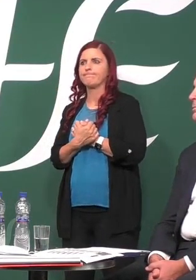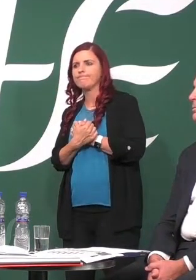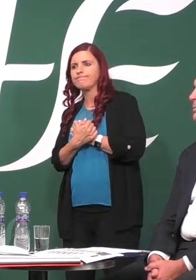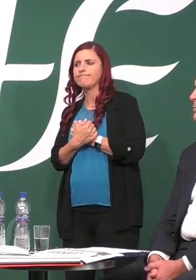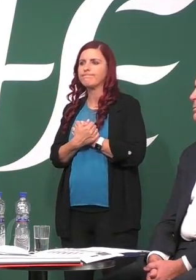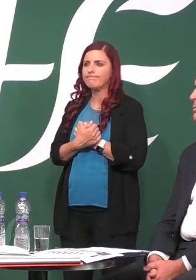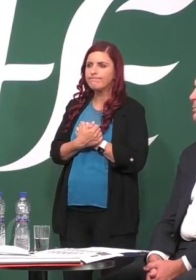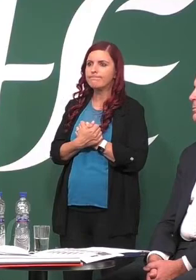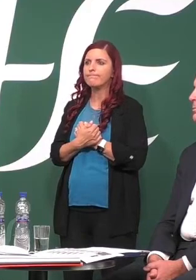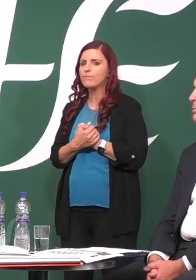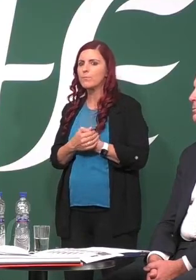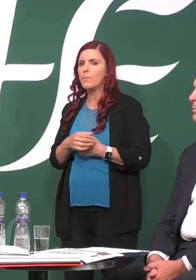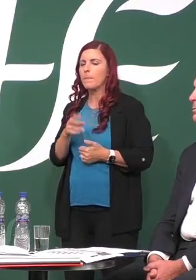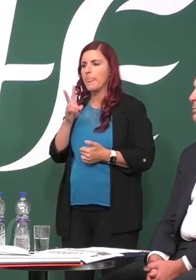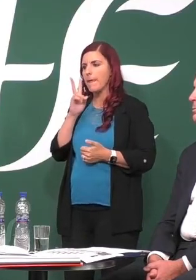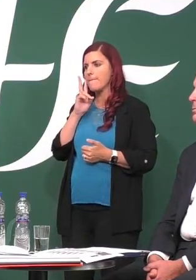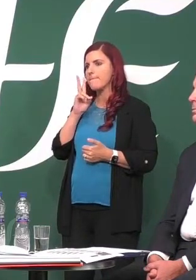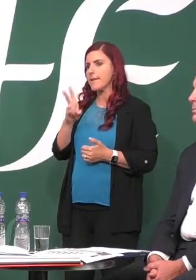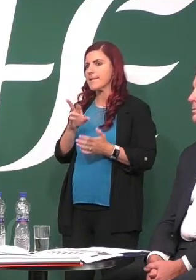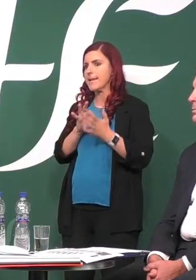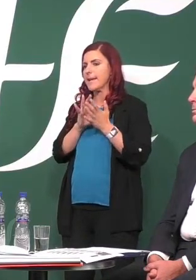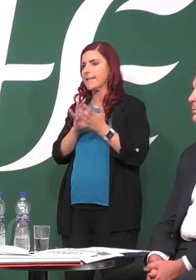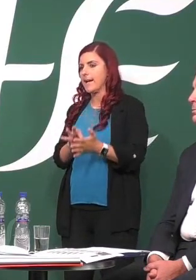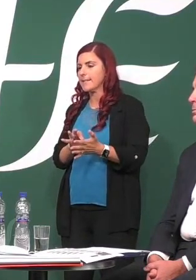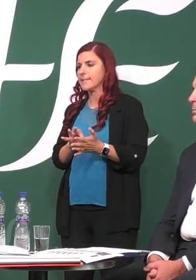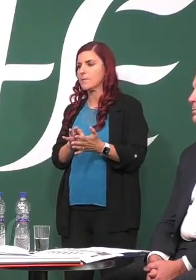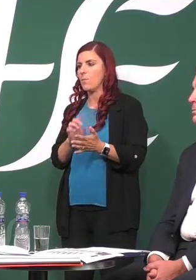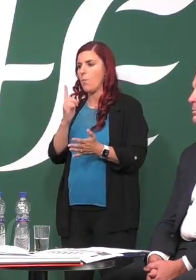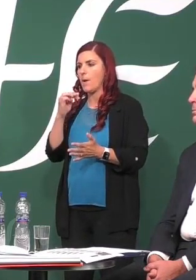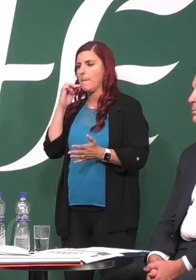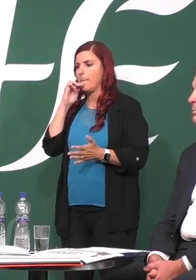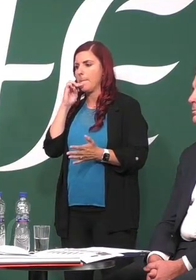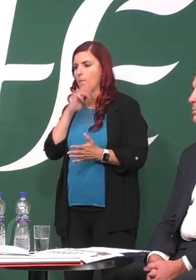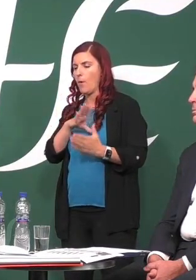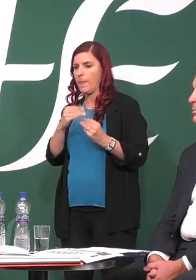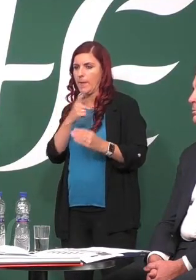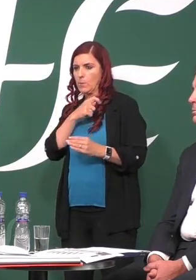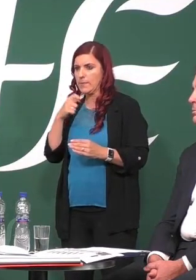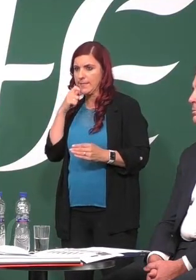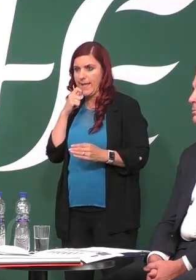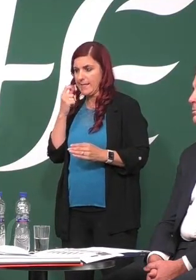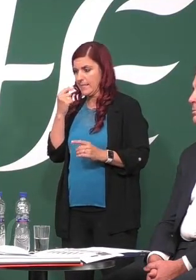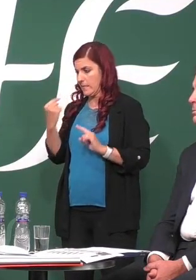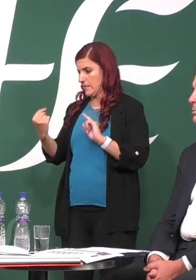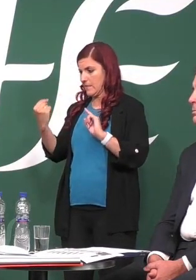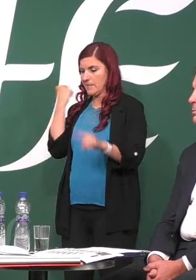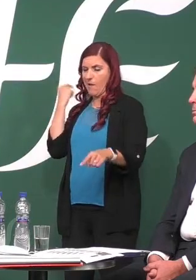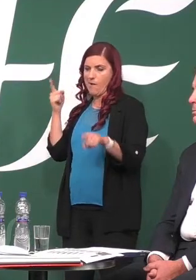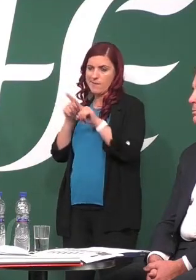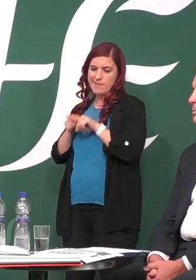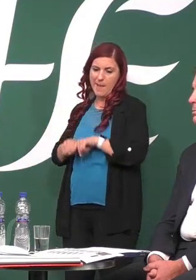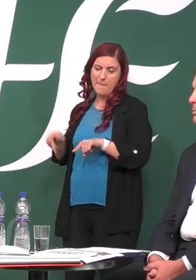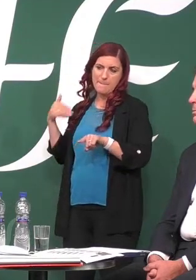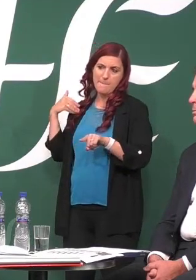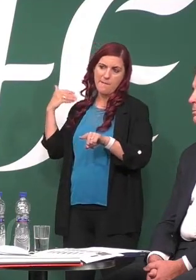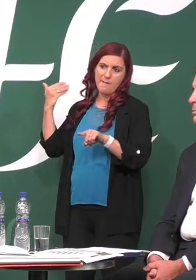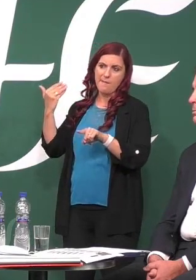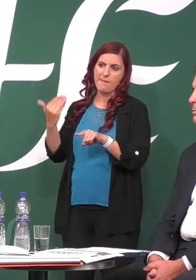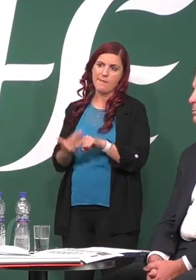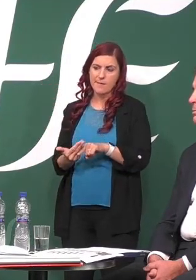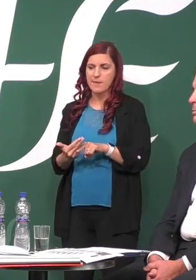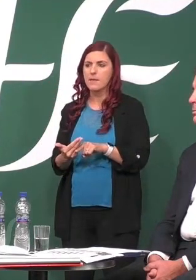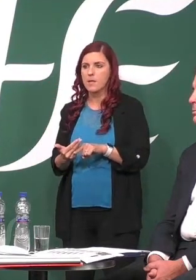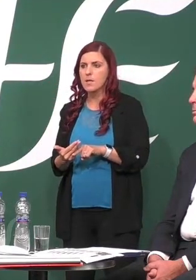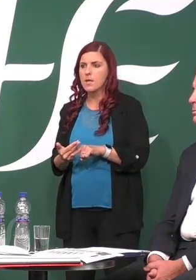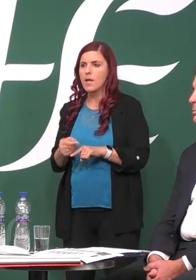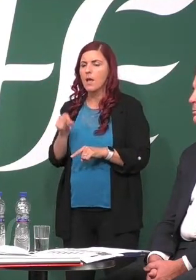that in terms of visiting guidance, one of the things that is really important to say, and it's been there from the very outset, and it's been there however bad things have